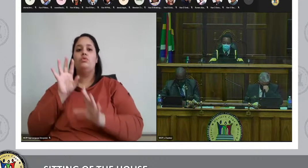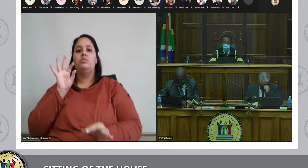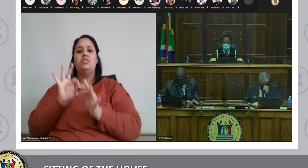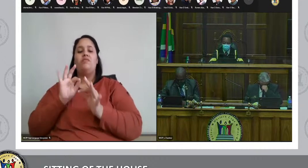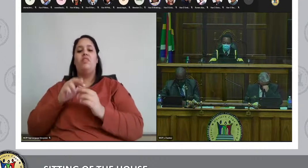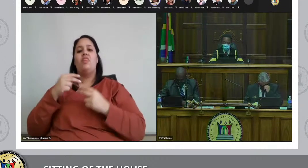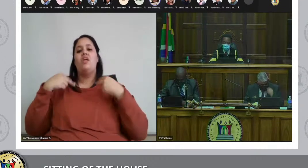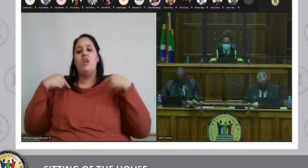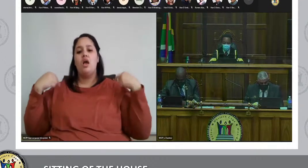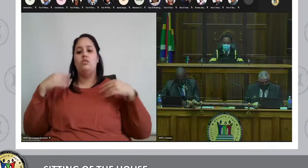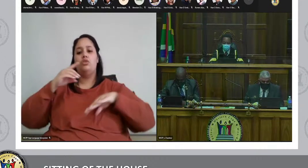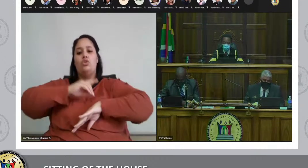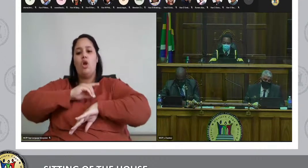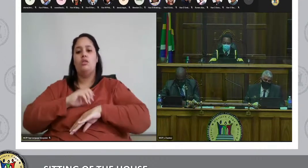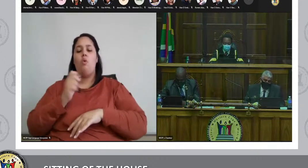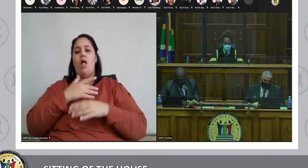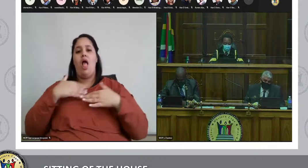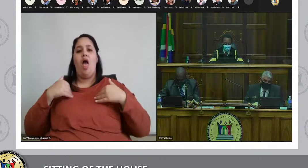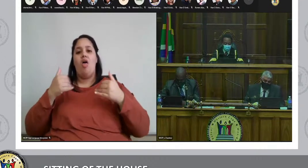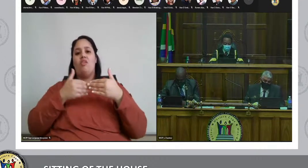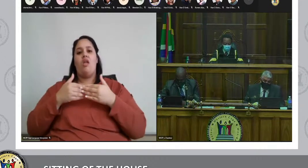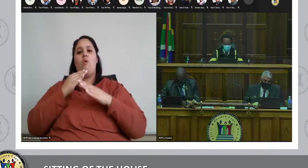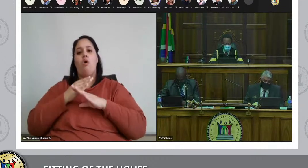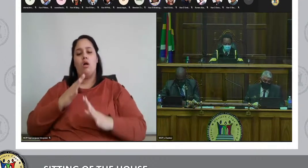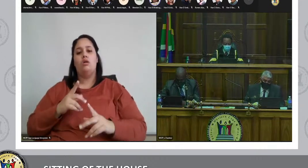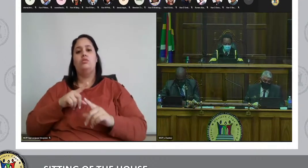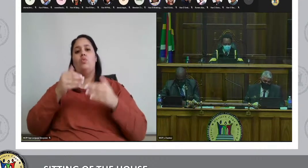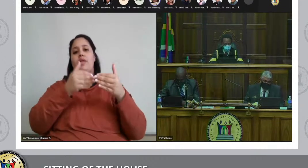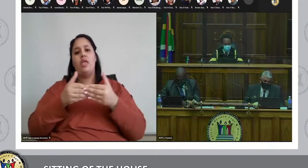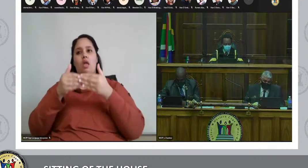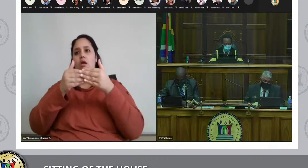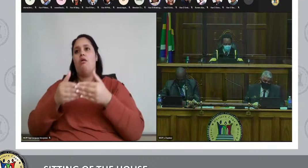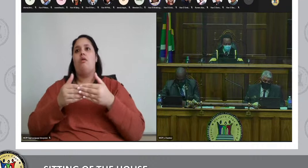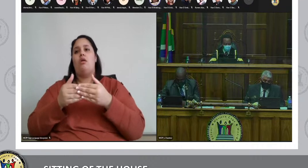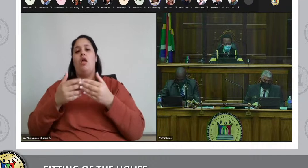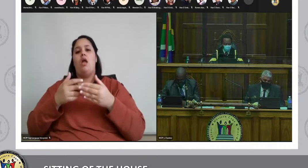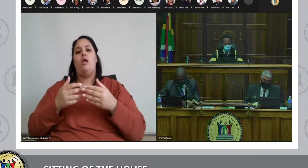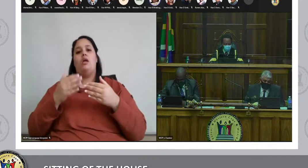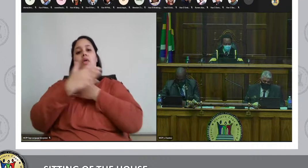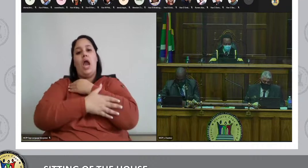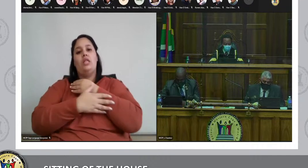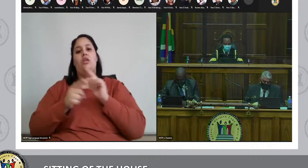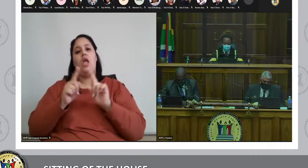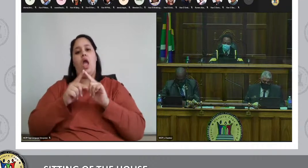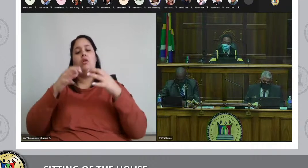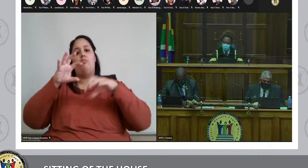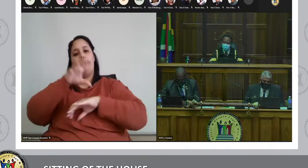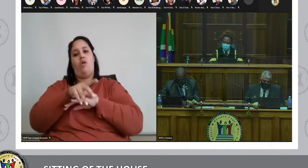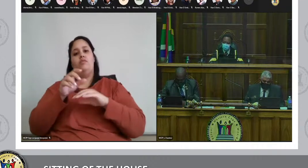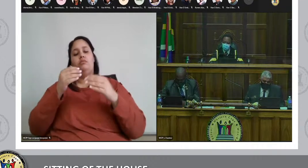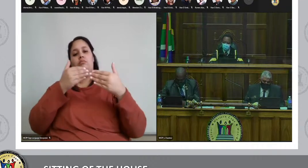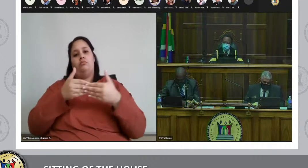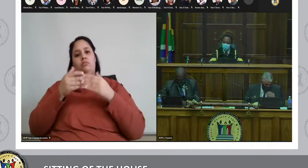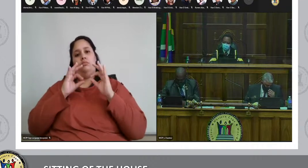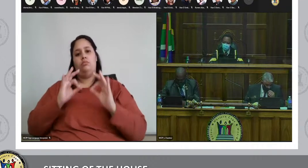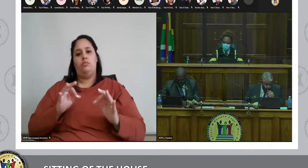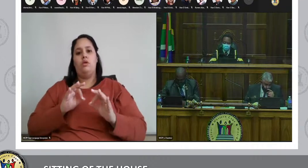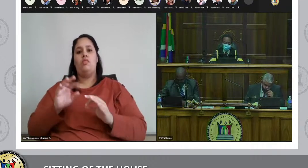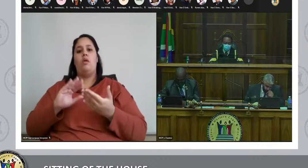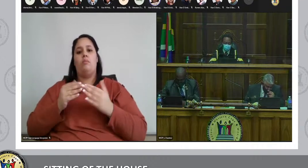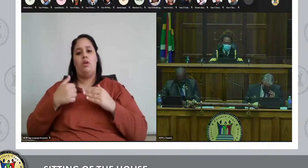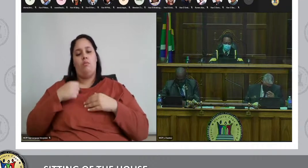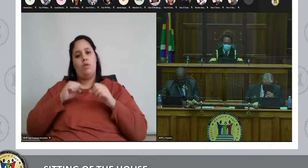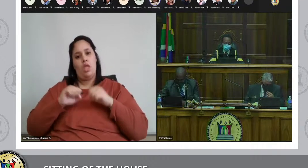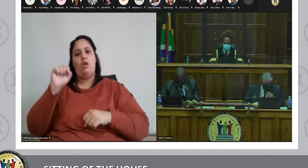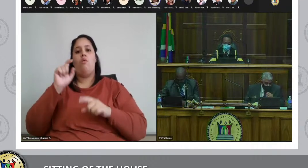nurses, doctors, and all healthcare workers for carrying the country and province on their shoulders. Indeed, they are our heroes and